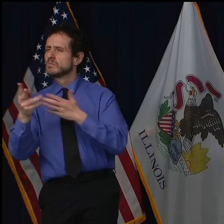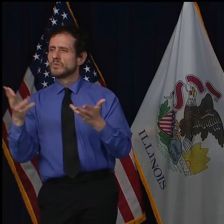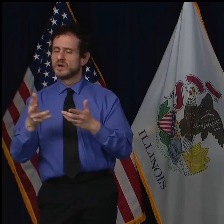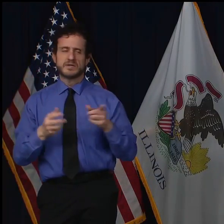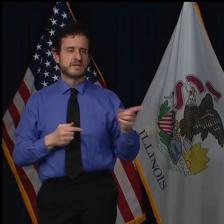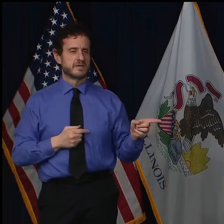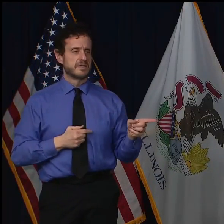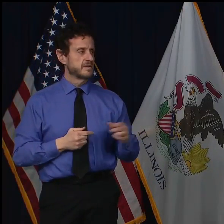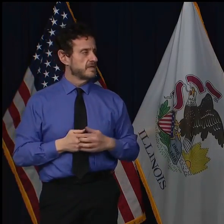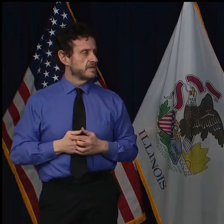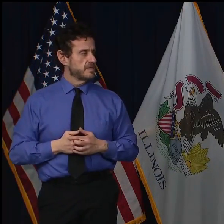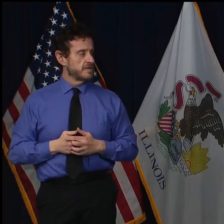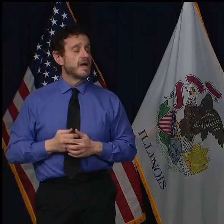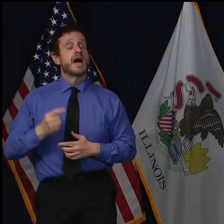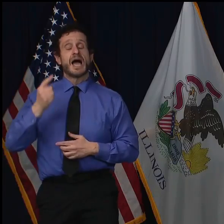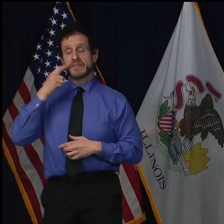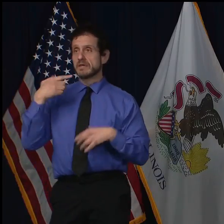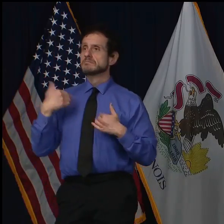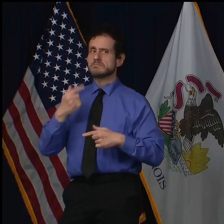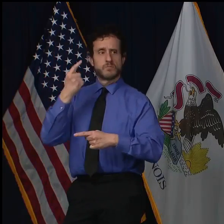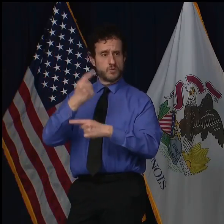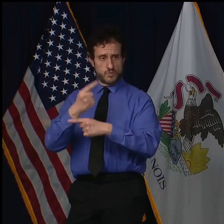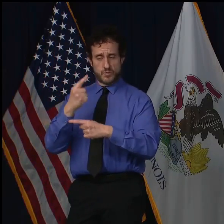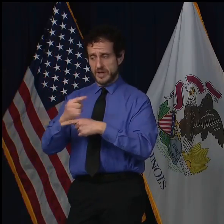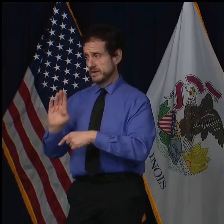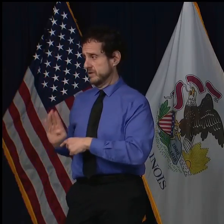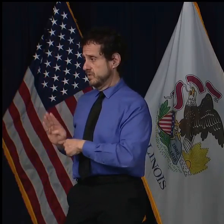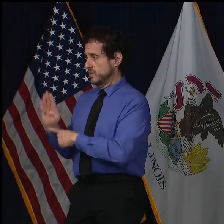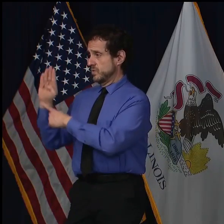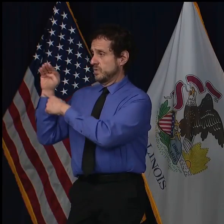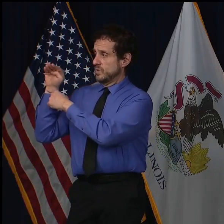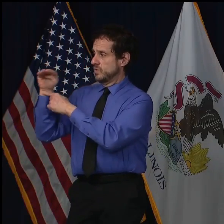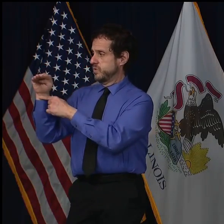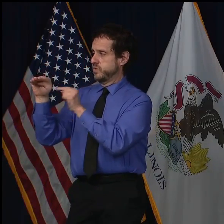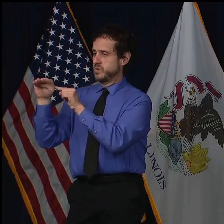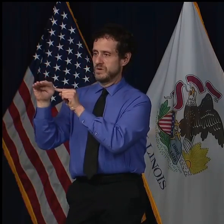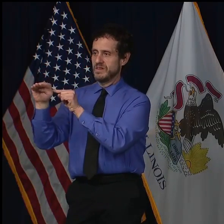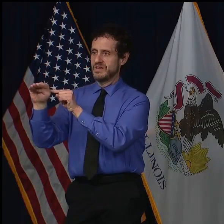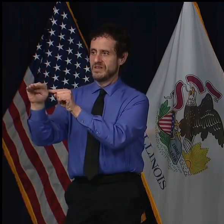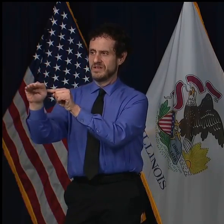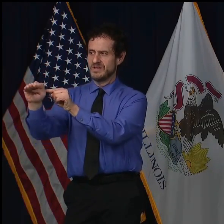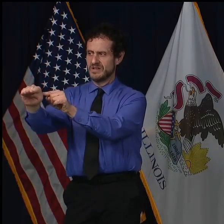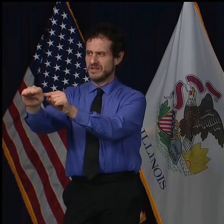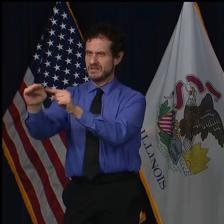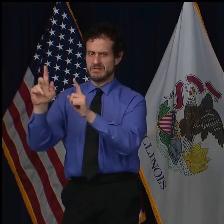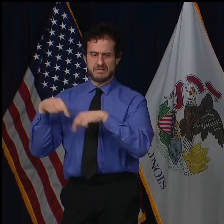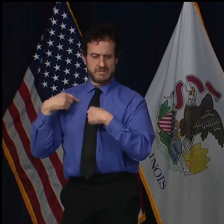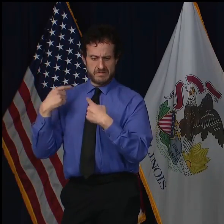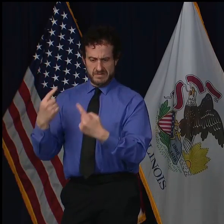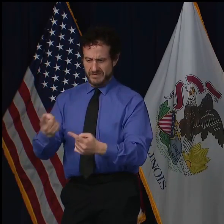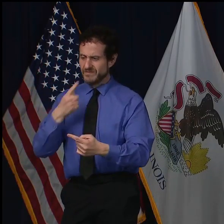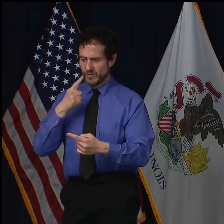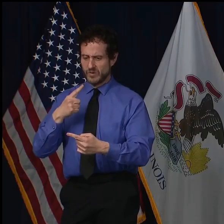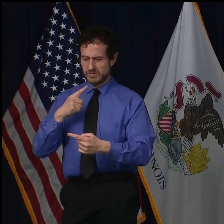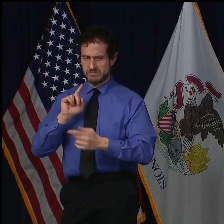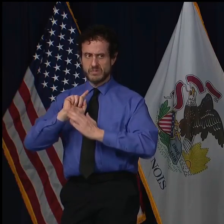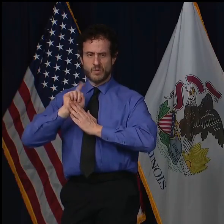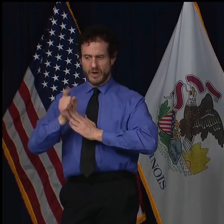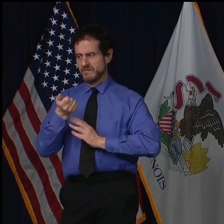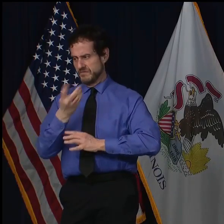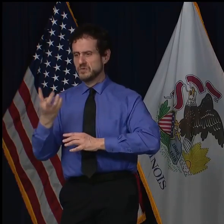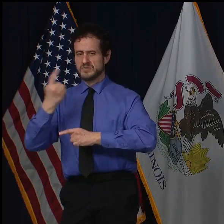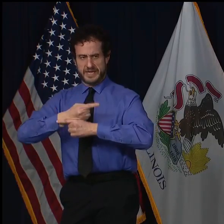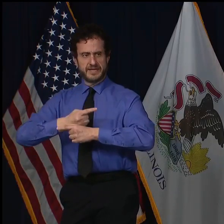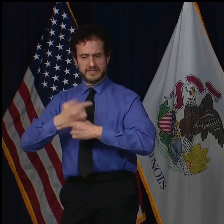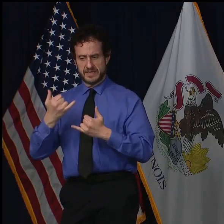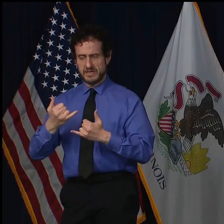we so successfully flattened the curve, but it stayed flat. We've been flat for some time now, and so